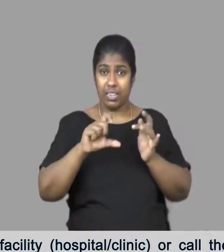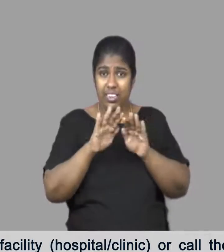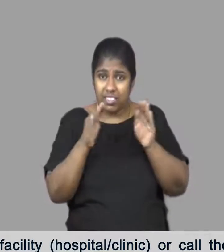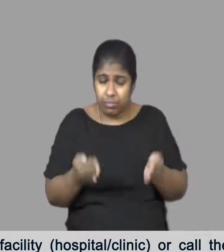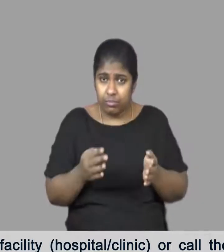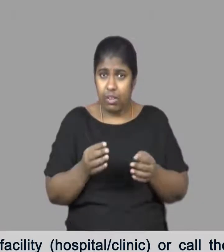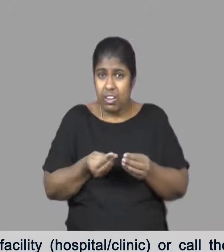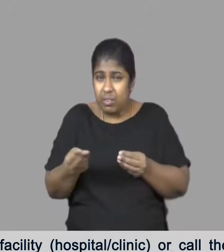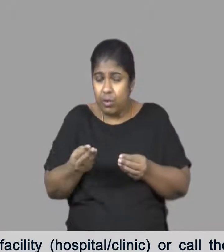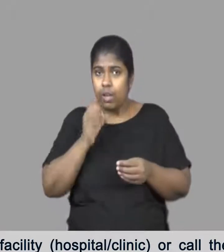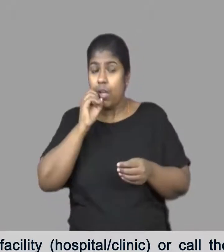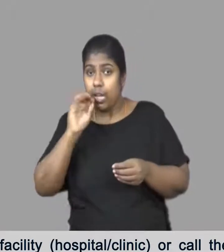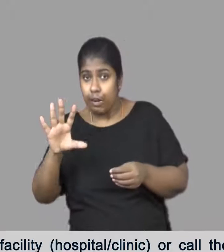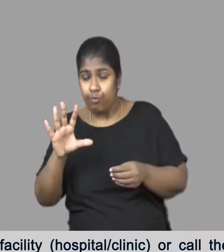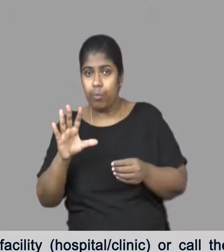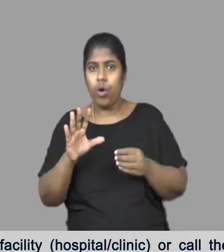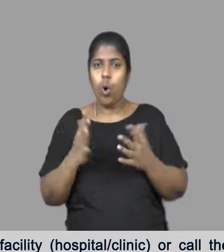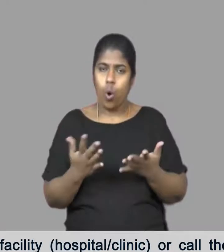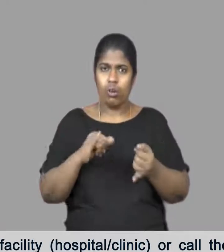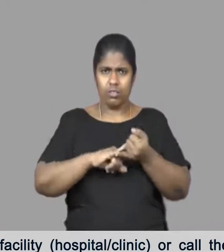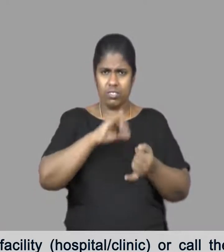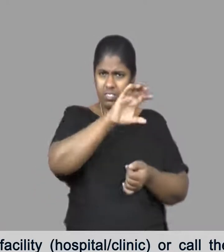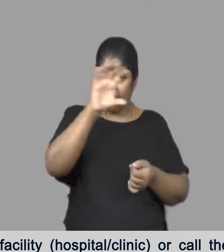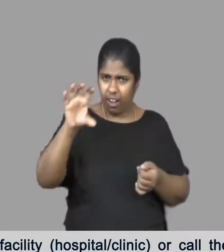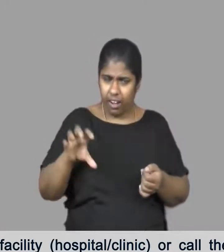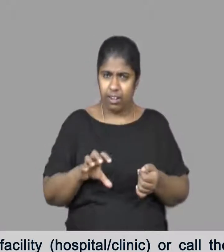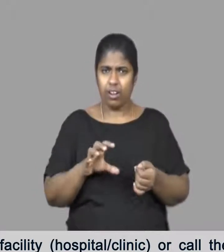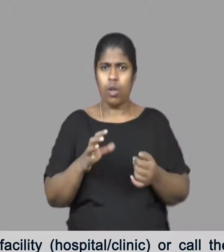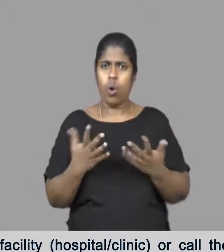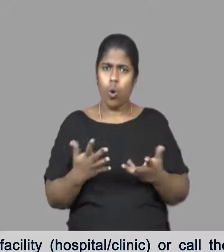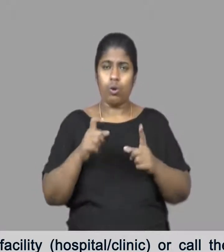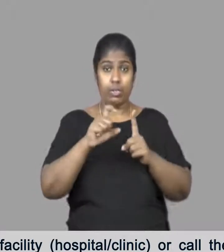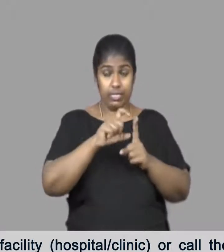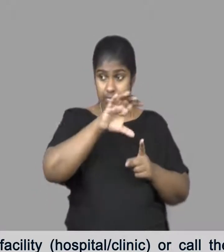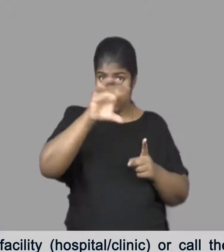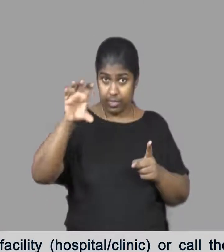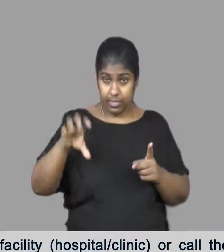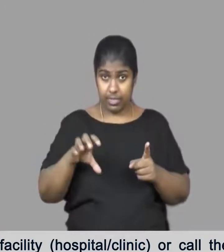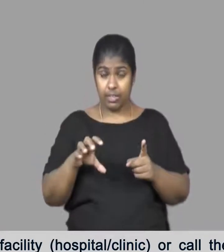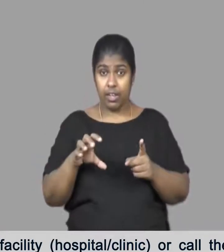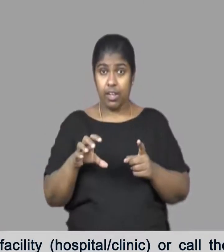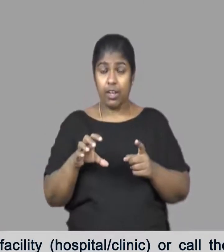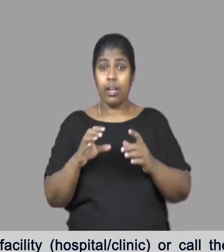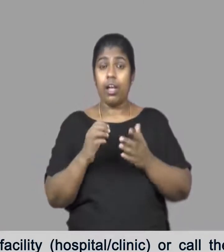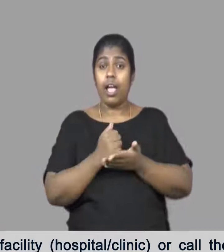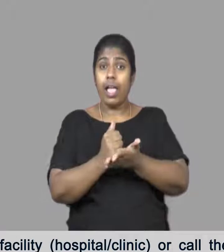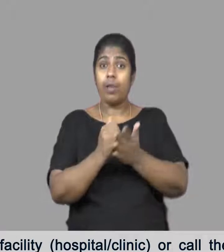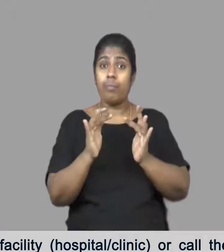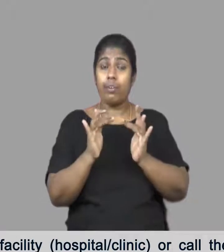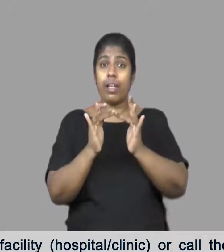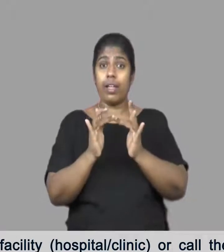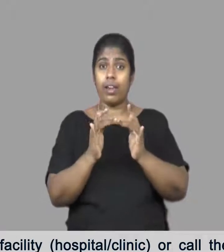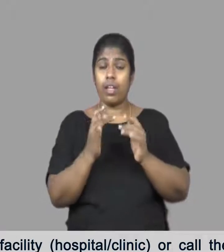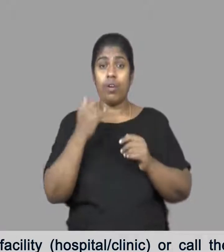hospital or clinic, or call the state or